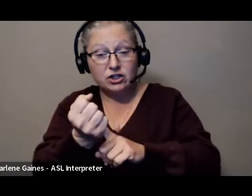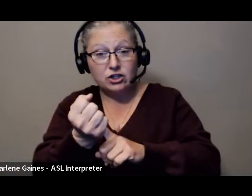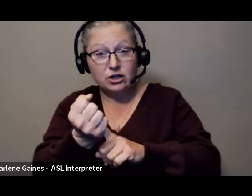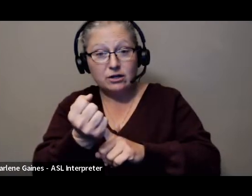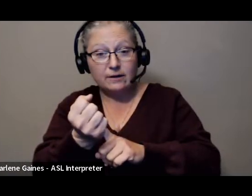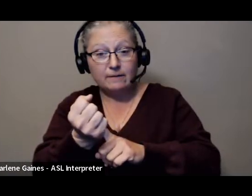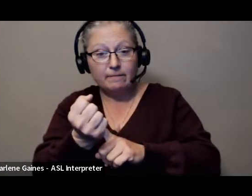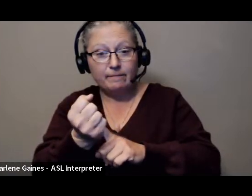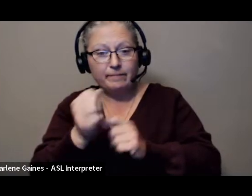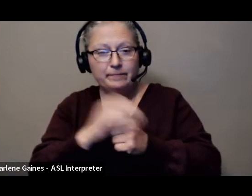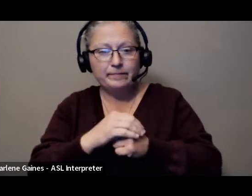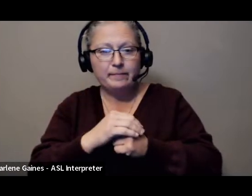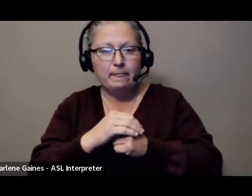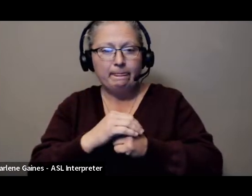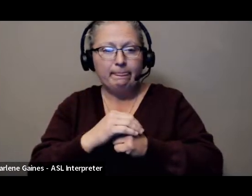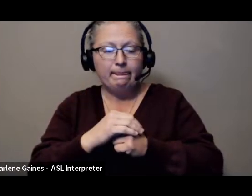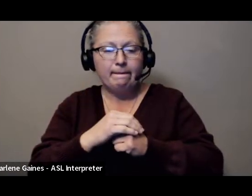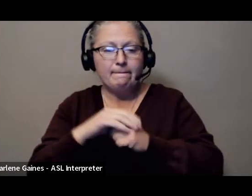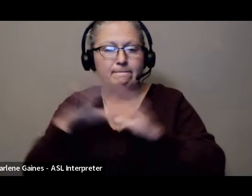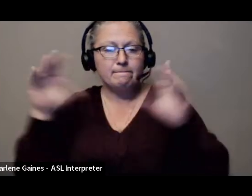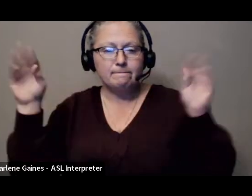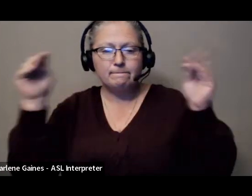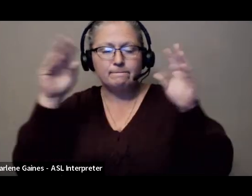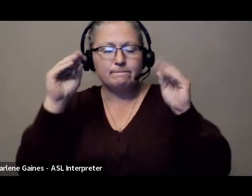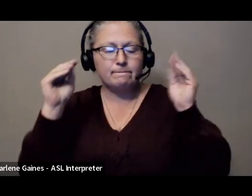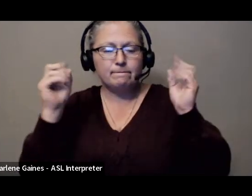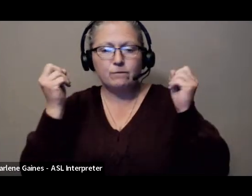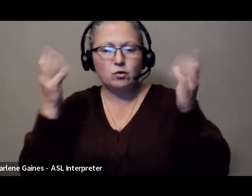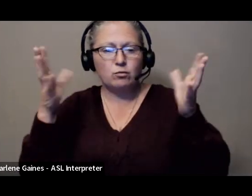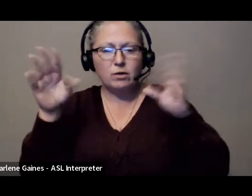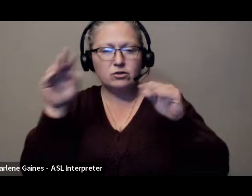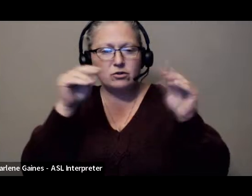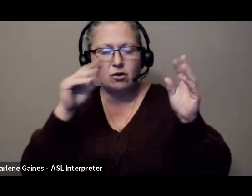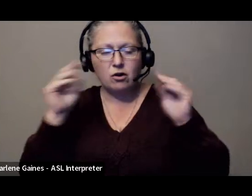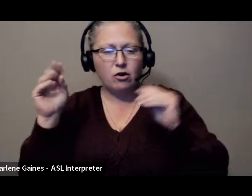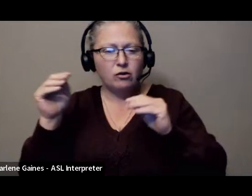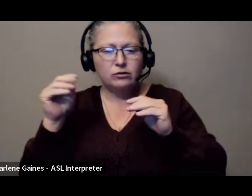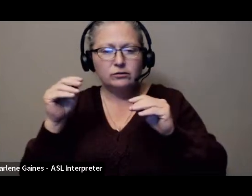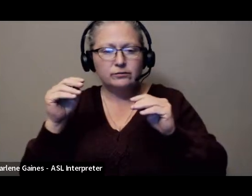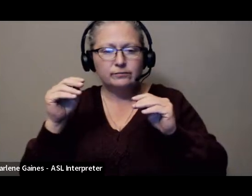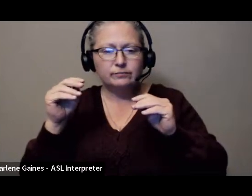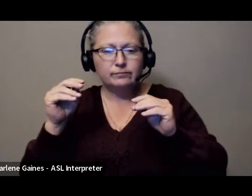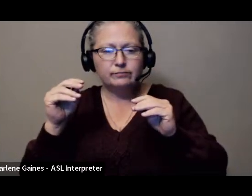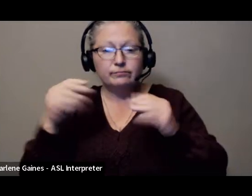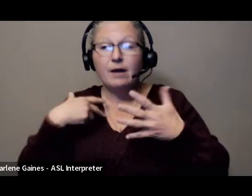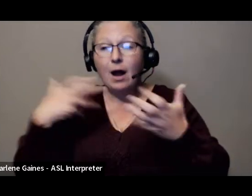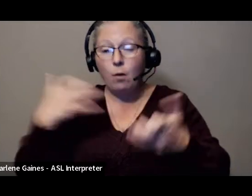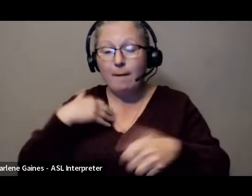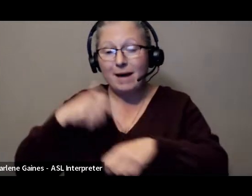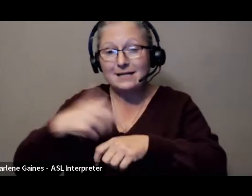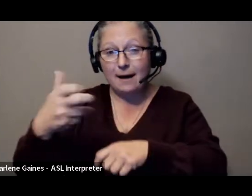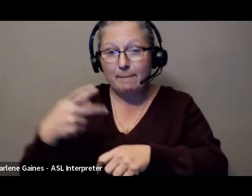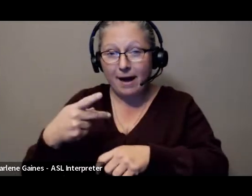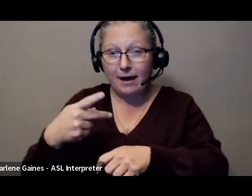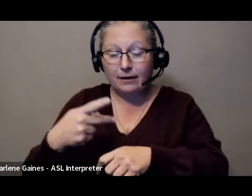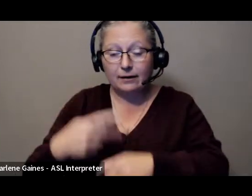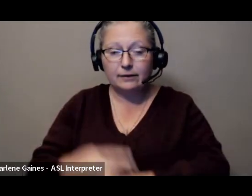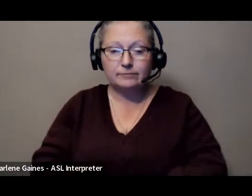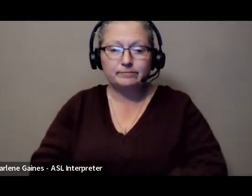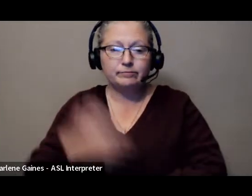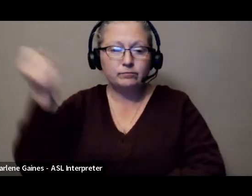through an oppressor, oppressed I'm gonna have you lens. stop for a moment. We're gonna stop your I time would for a like to moment. get my time back. Hold